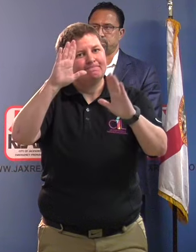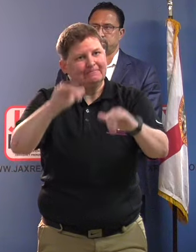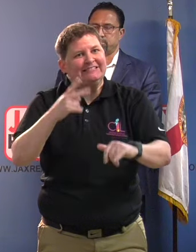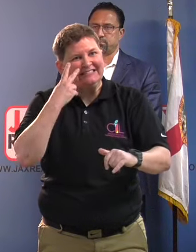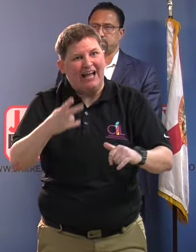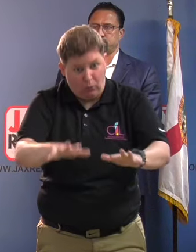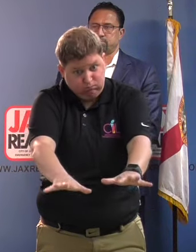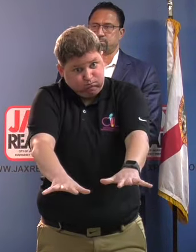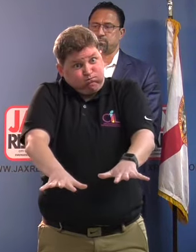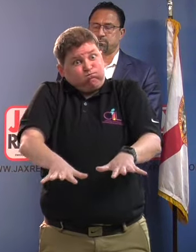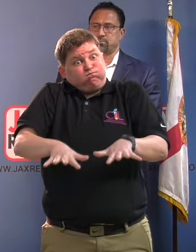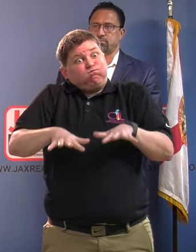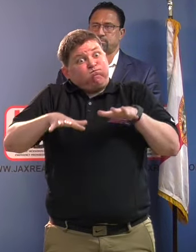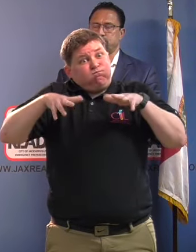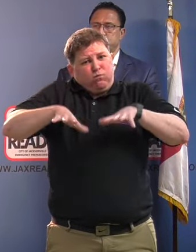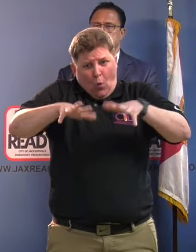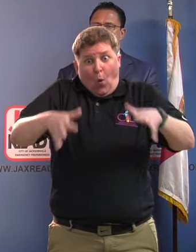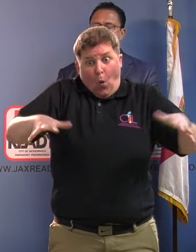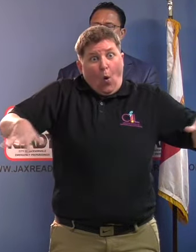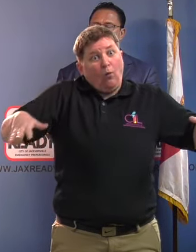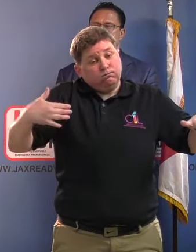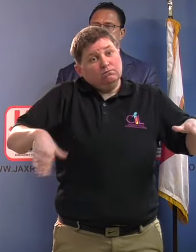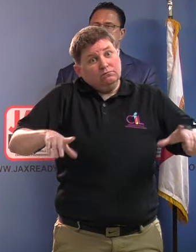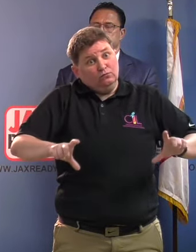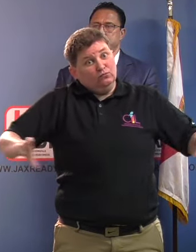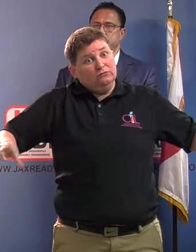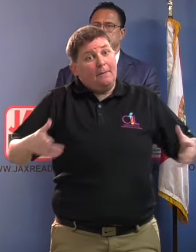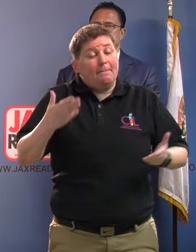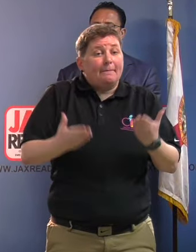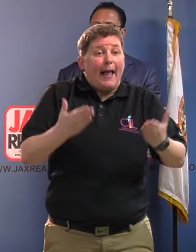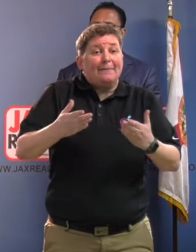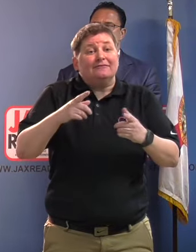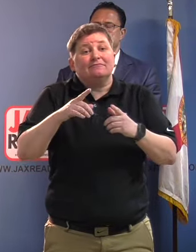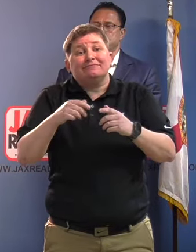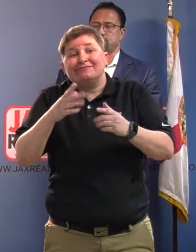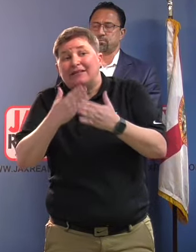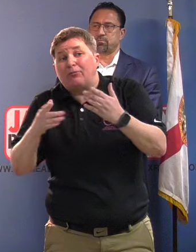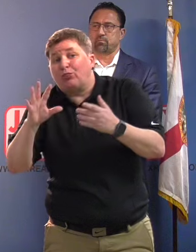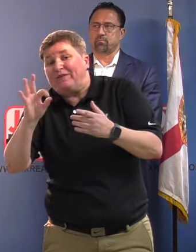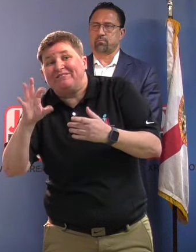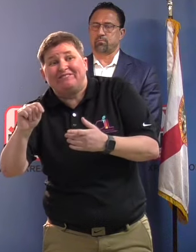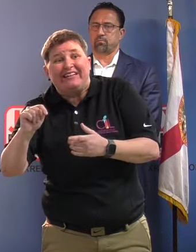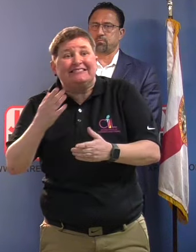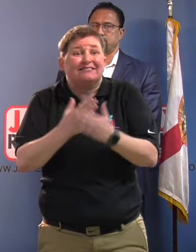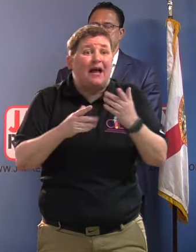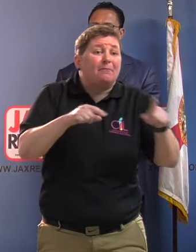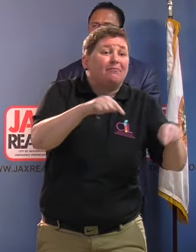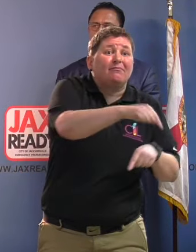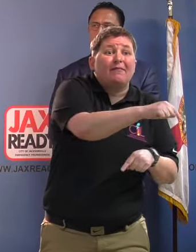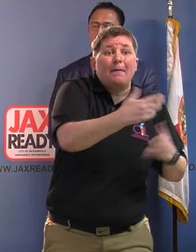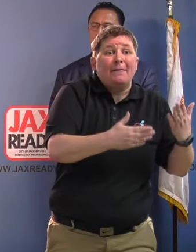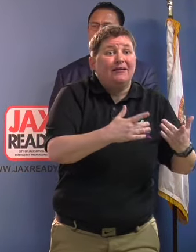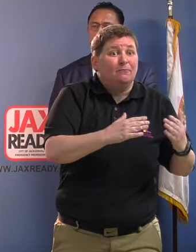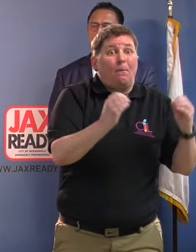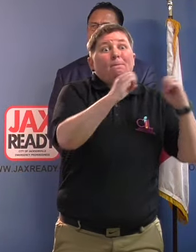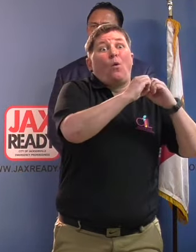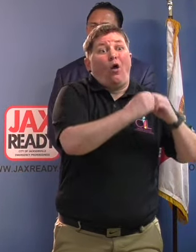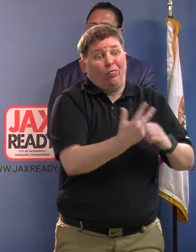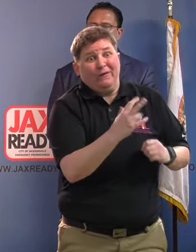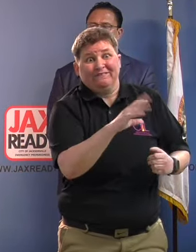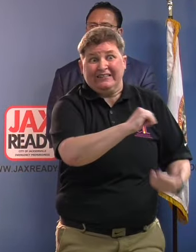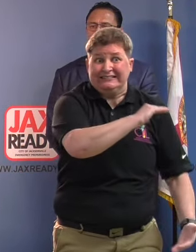be near 3 feet, isolated spots maybe a little bit higher, especially calling attention to locations along the South